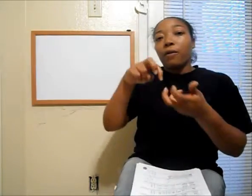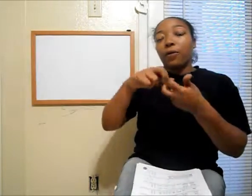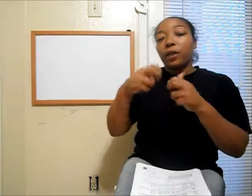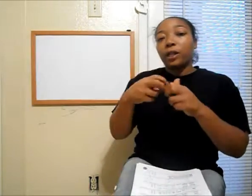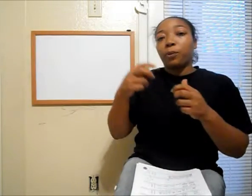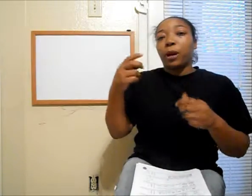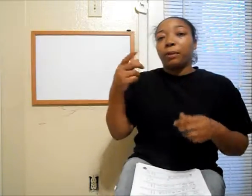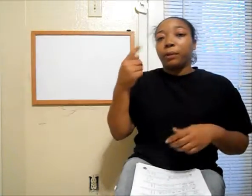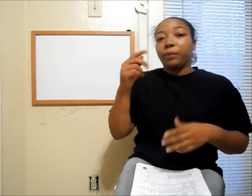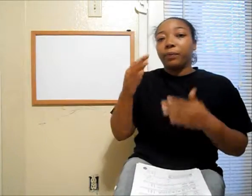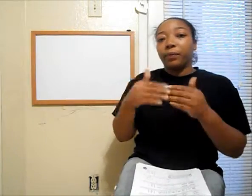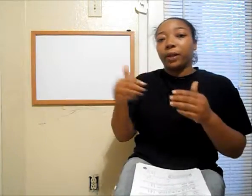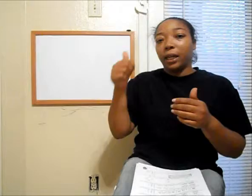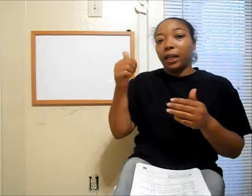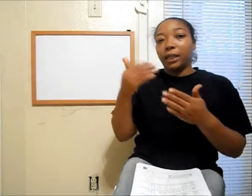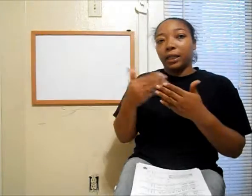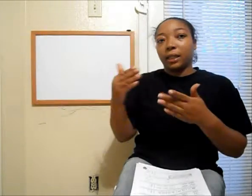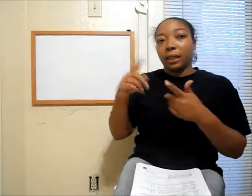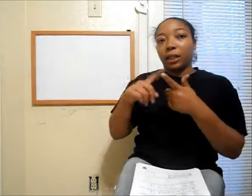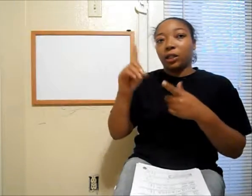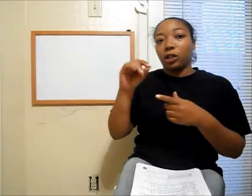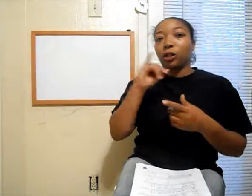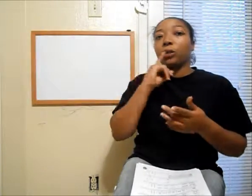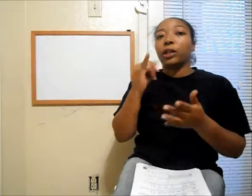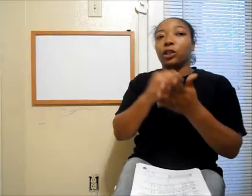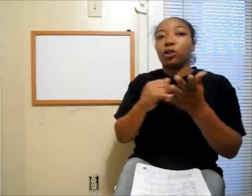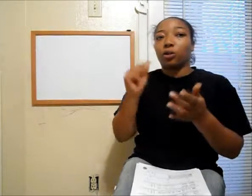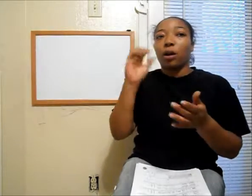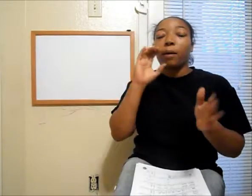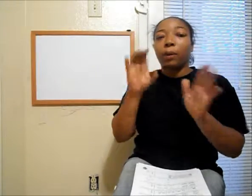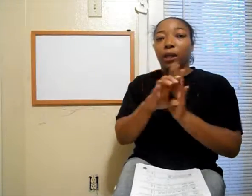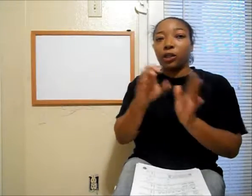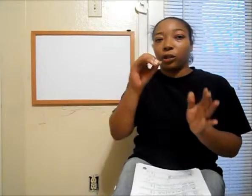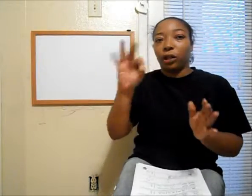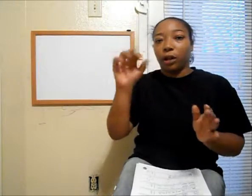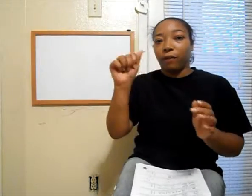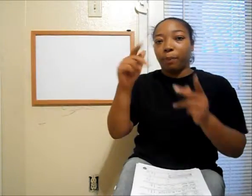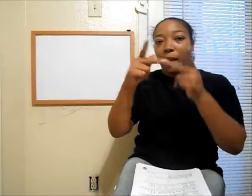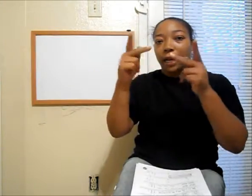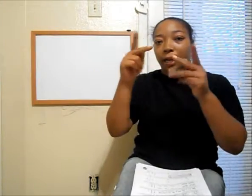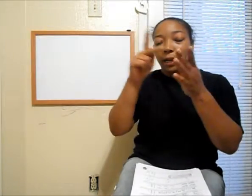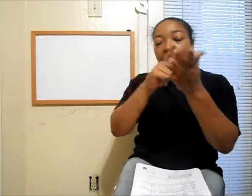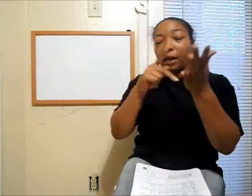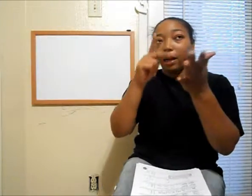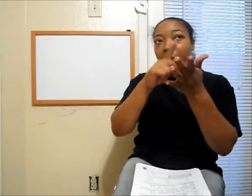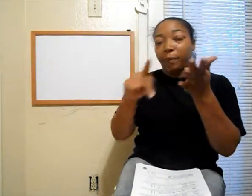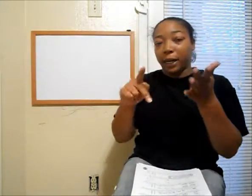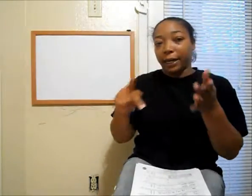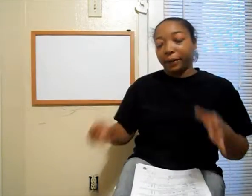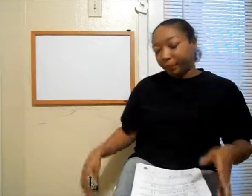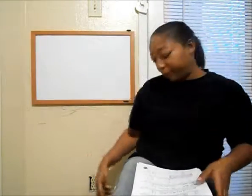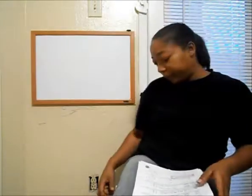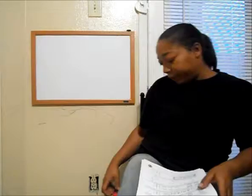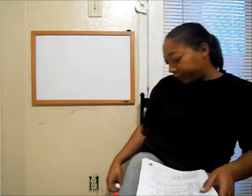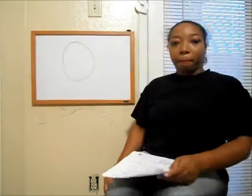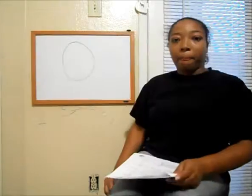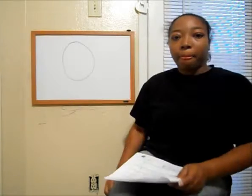For this problem, the easiest thing to do is draw a picture of a pie.